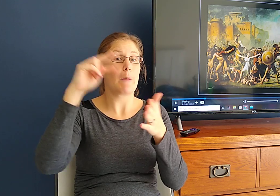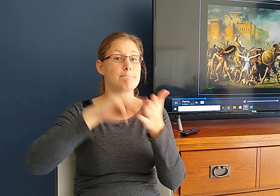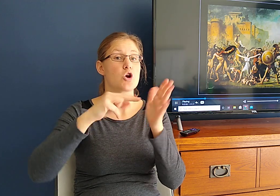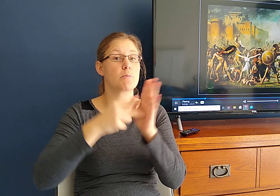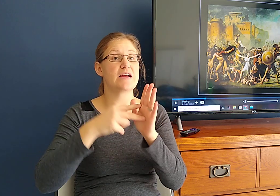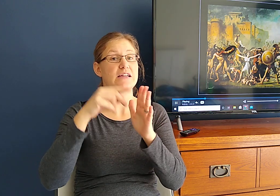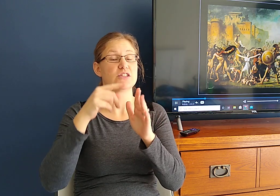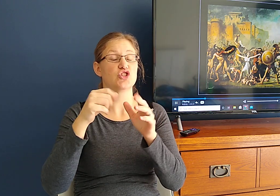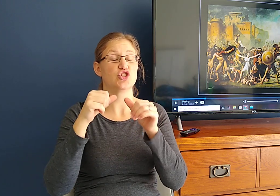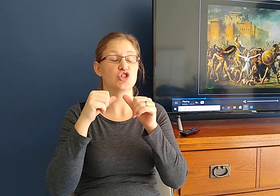governmental reform.